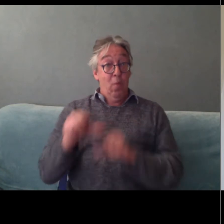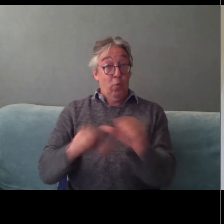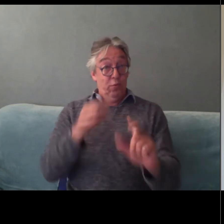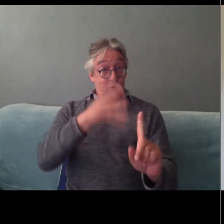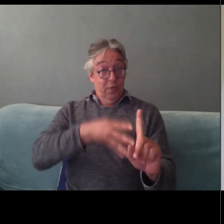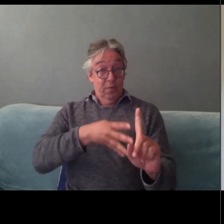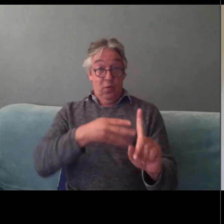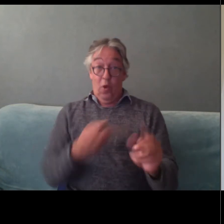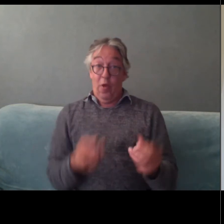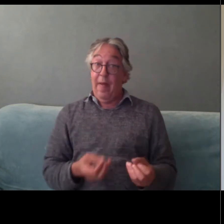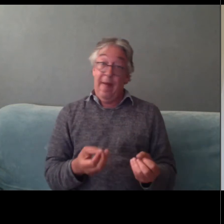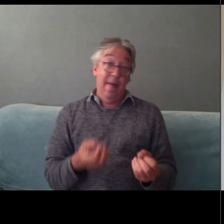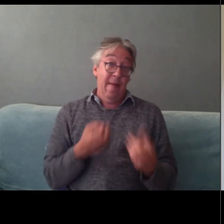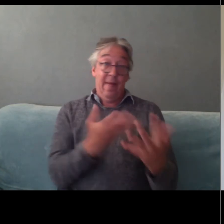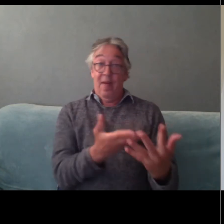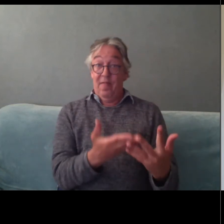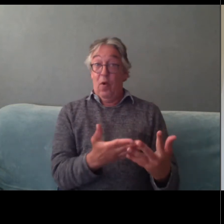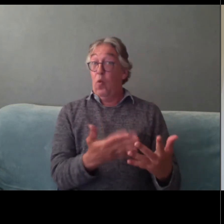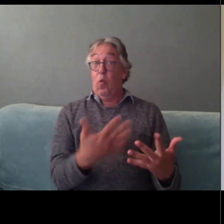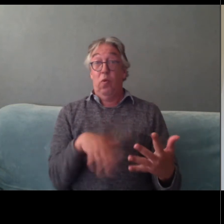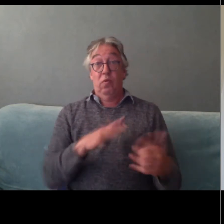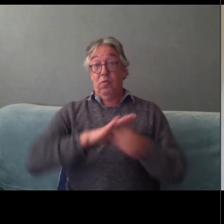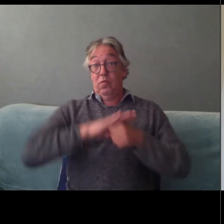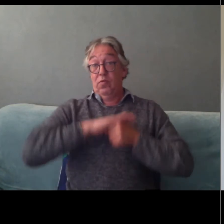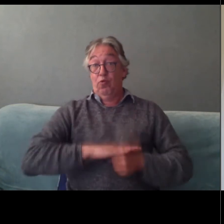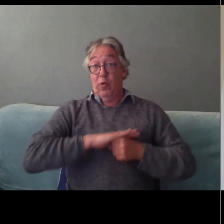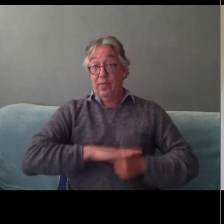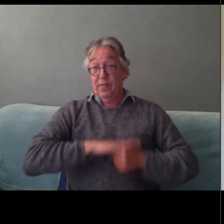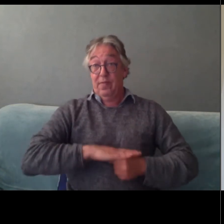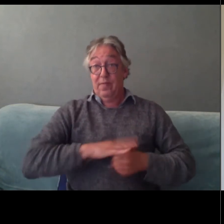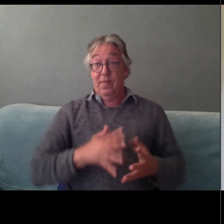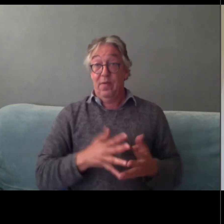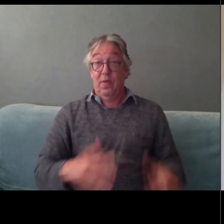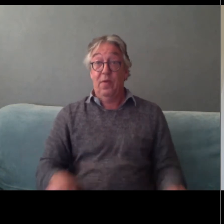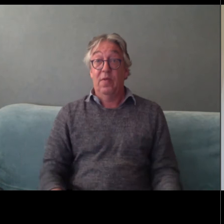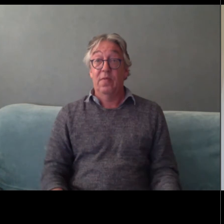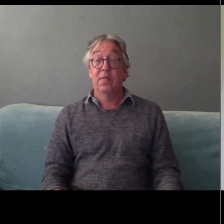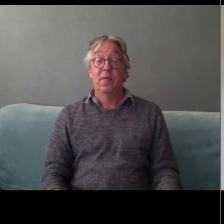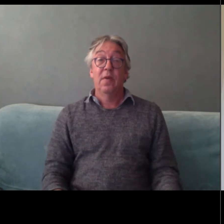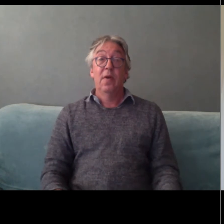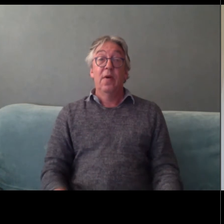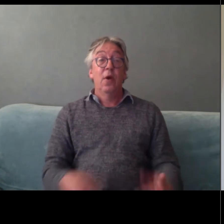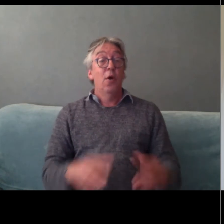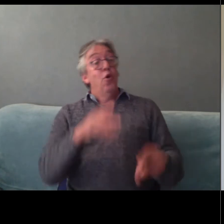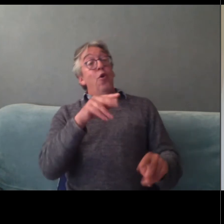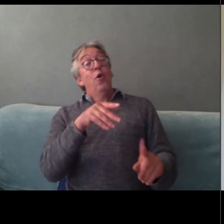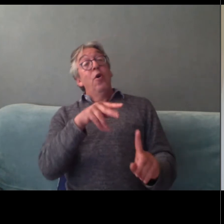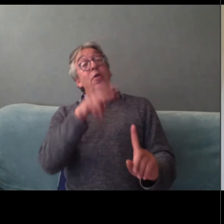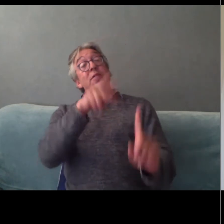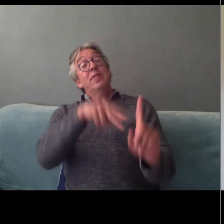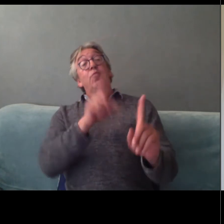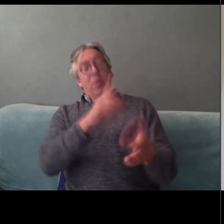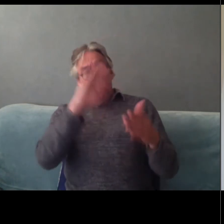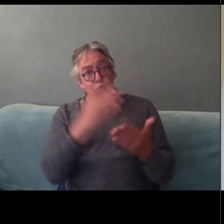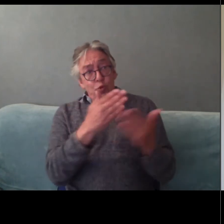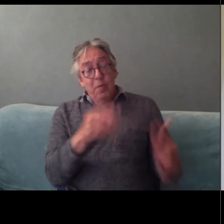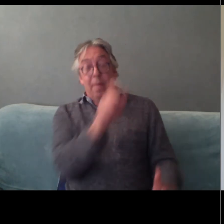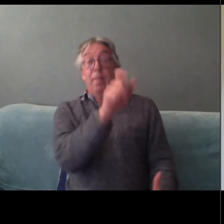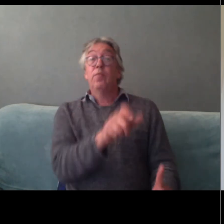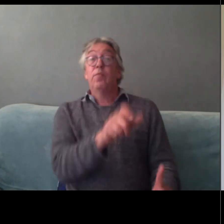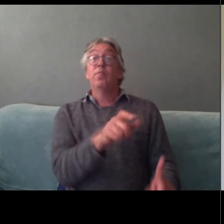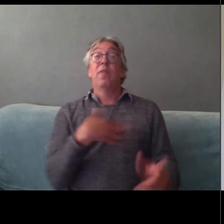A social needs assessment needs to begin from respect for the right to live independently and be included in the community. So when we talk about needs, it needs